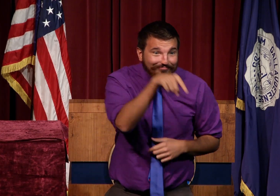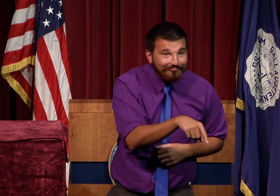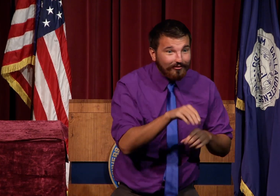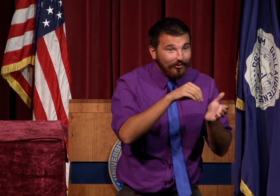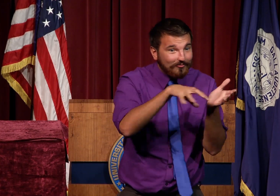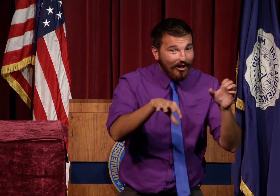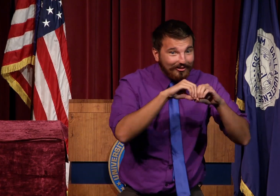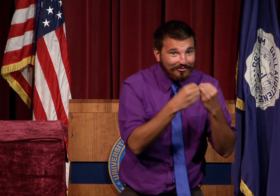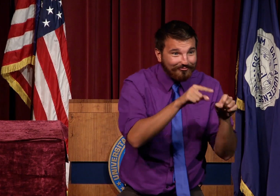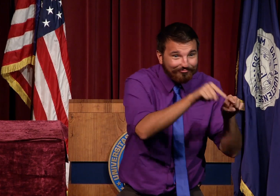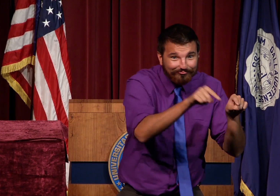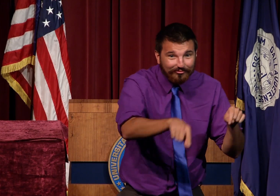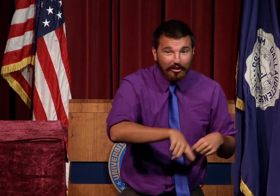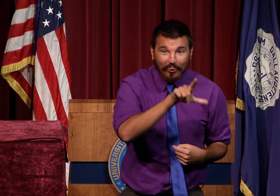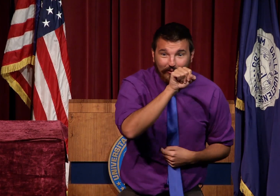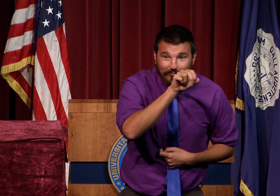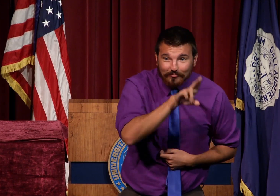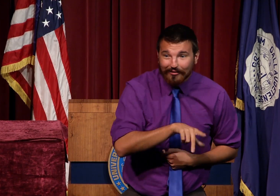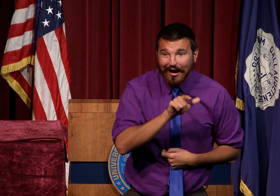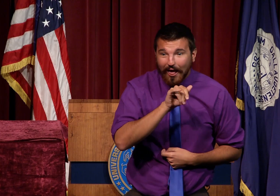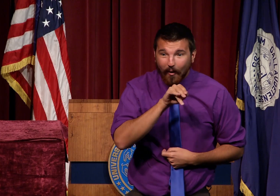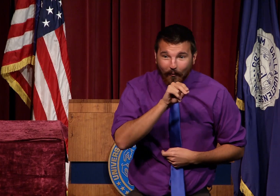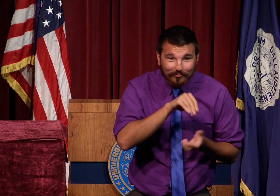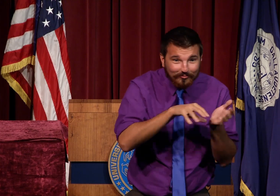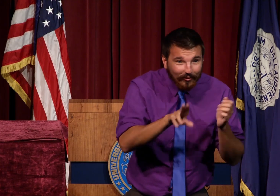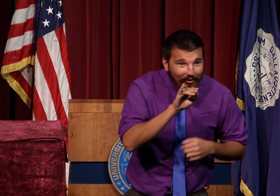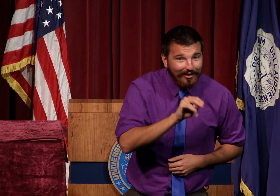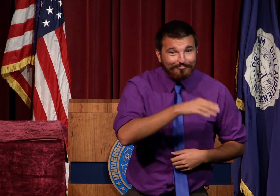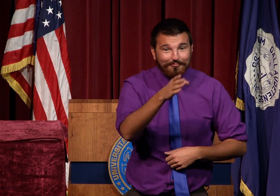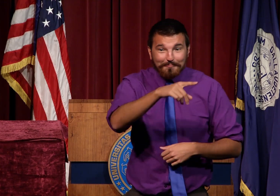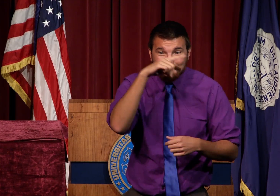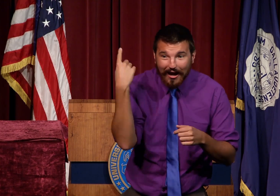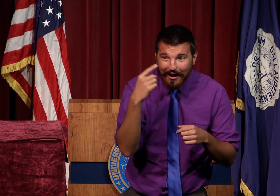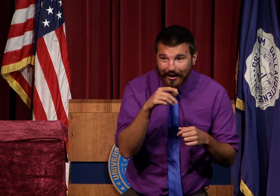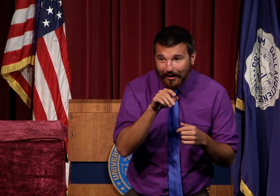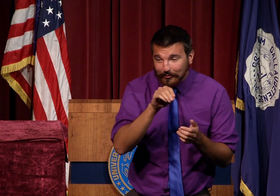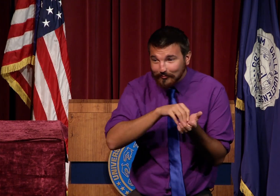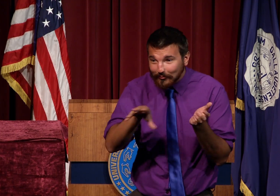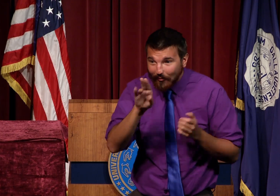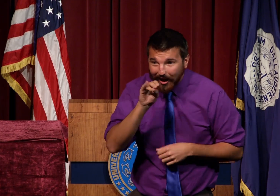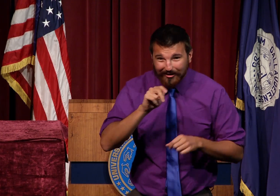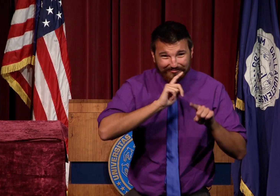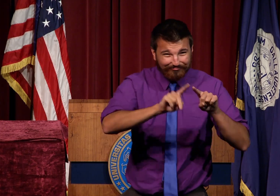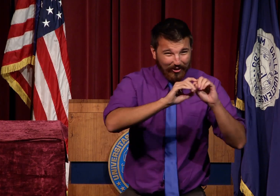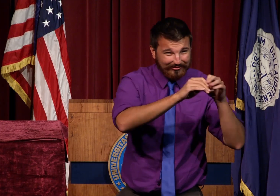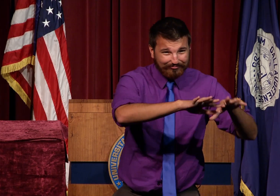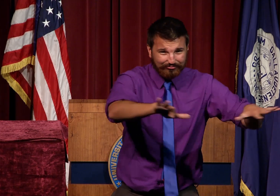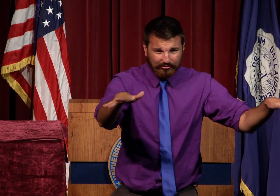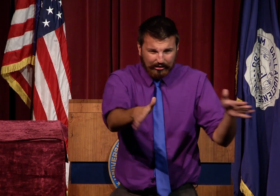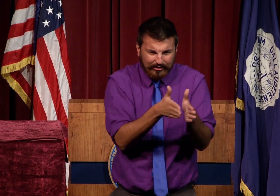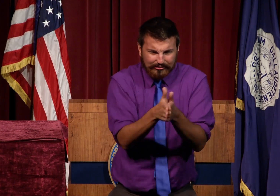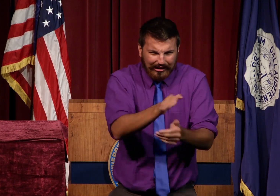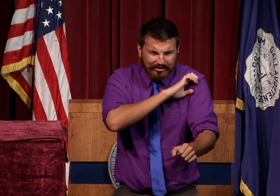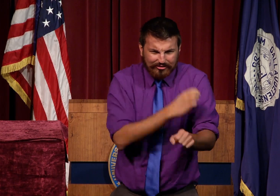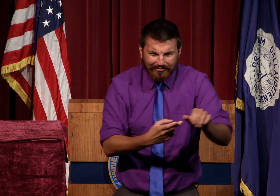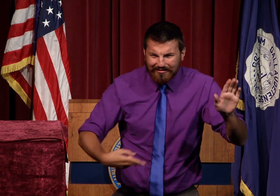of 2018. I also see a number of student organizations, the Deaf Latino student